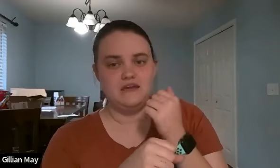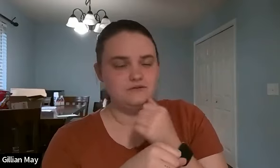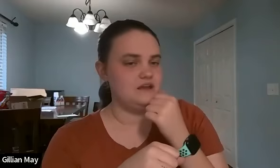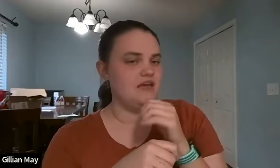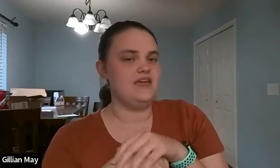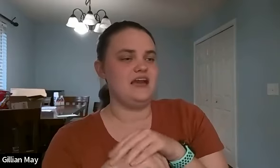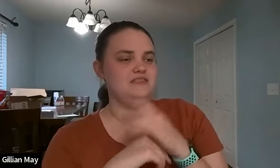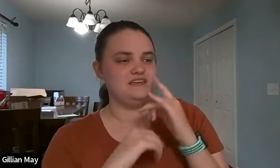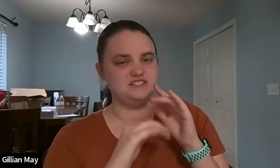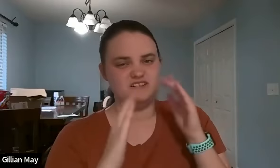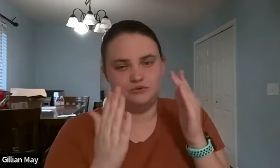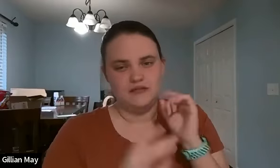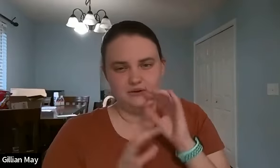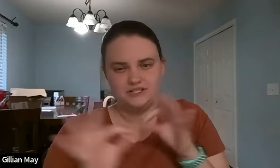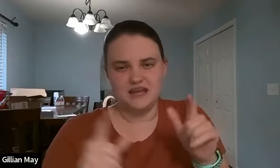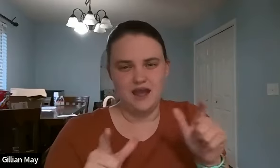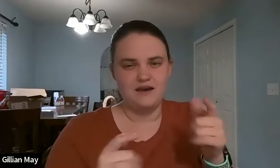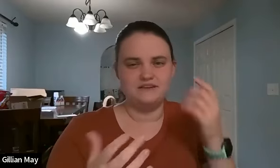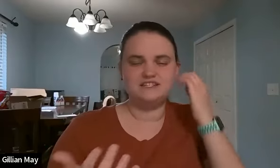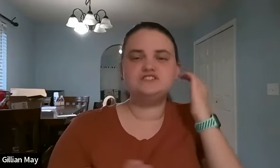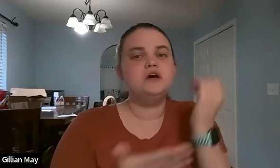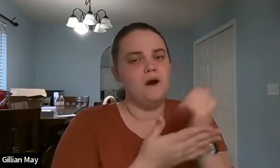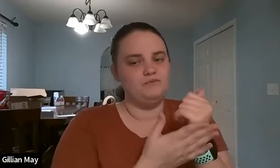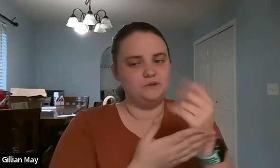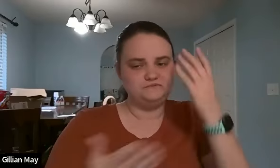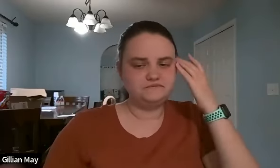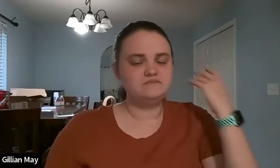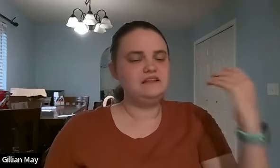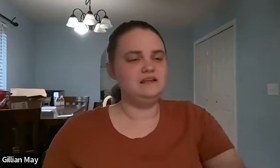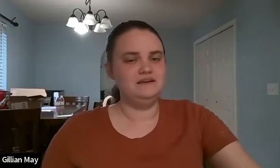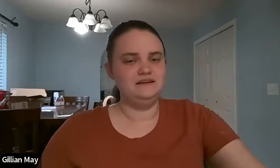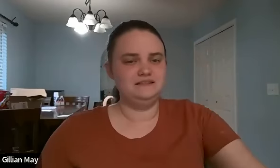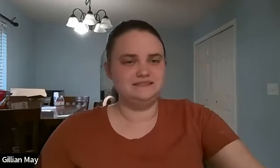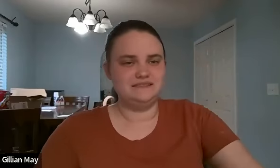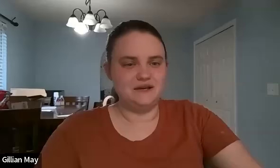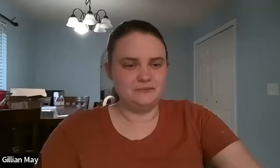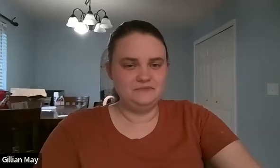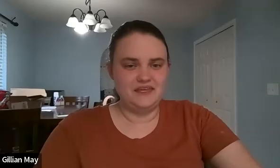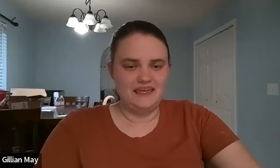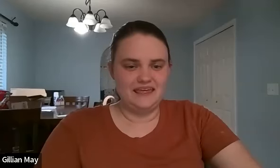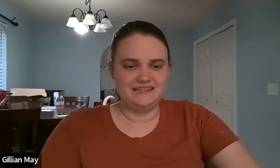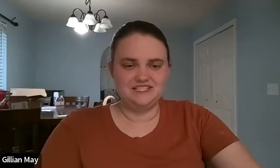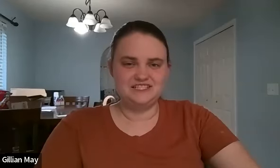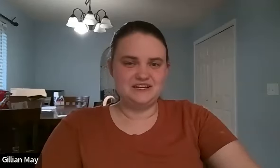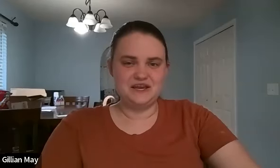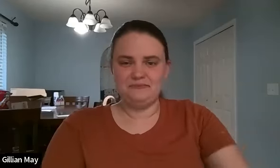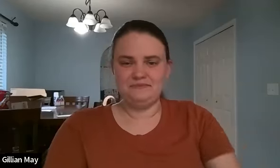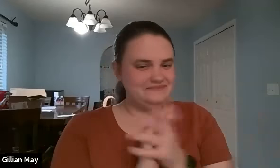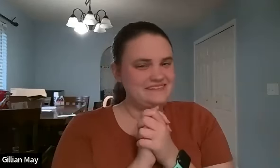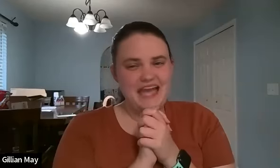every day. I think it's just a cool language to have, and it's so helpful. So it's just, I